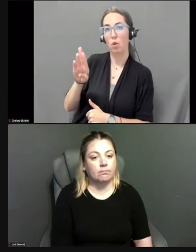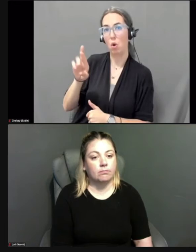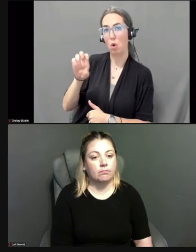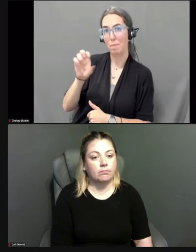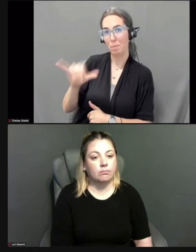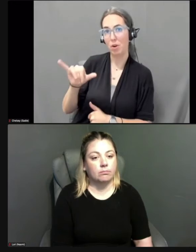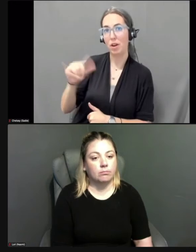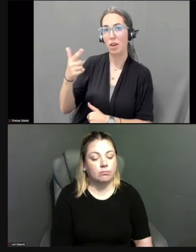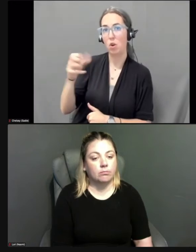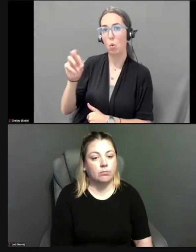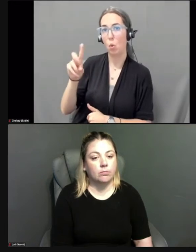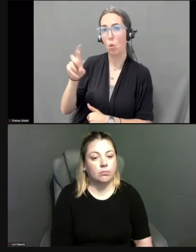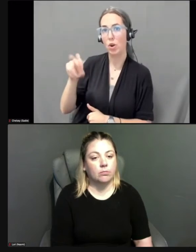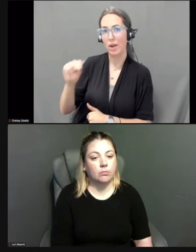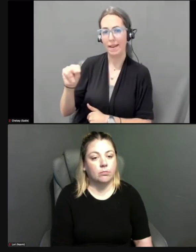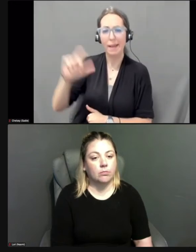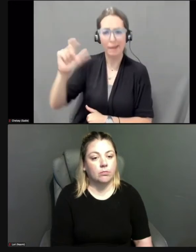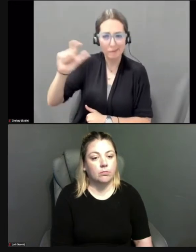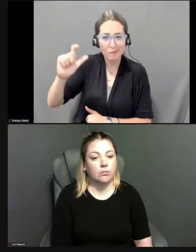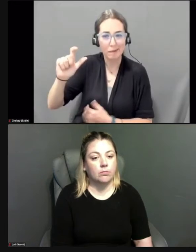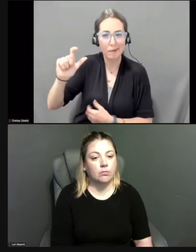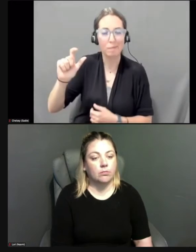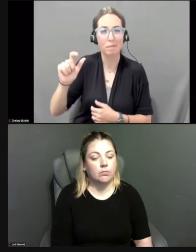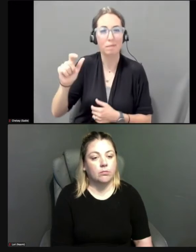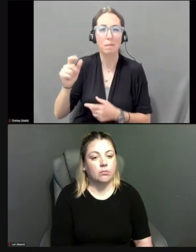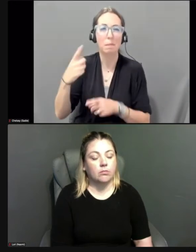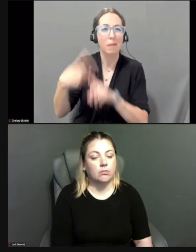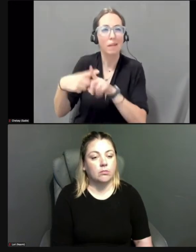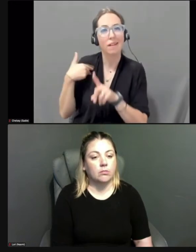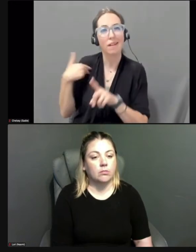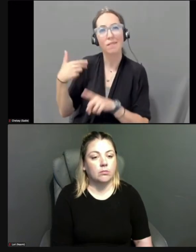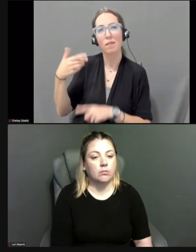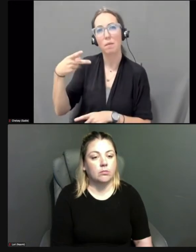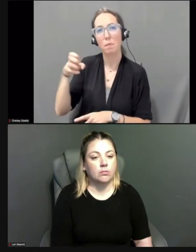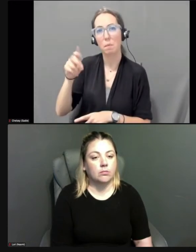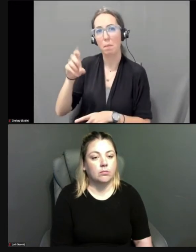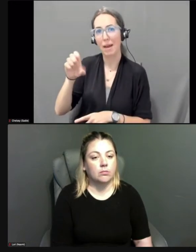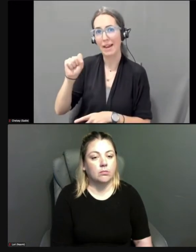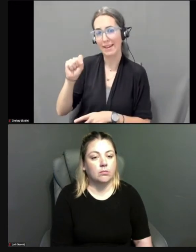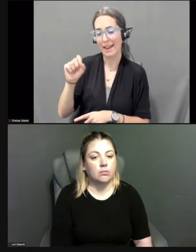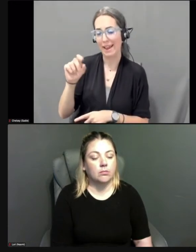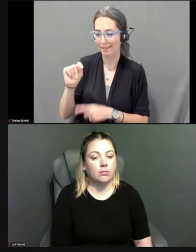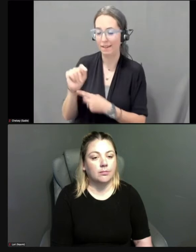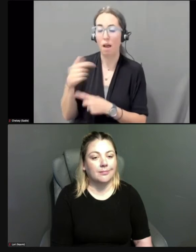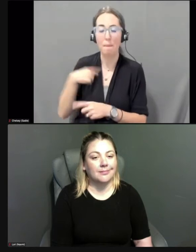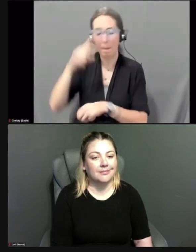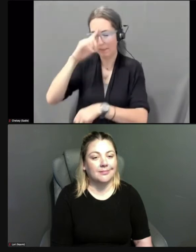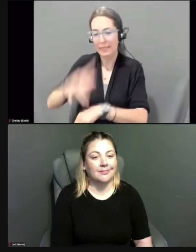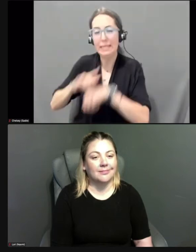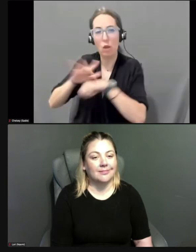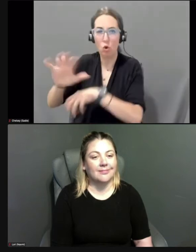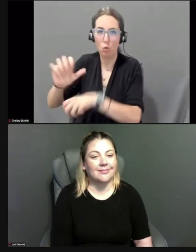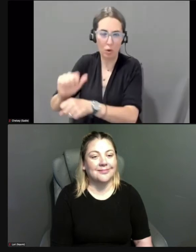Instagram. Maintenance Phase Podcast. I am obsessed with everything Aubrey Gordon does. Oh my God, me too.